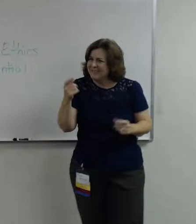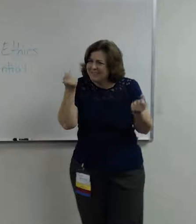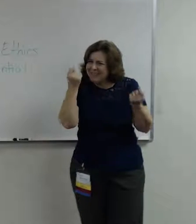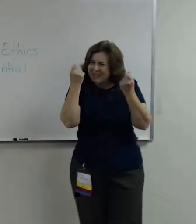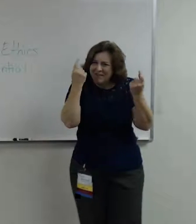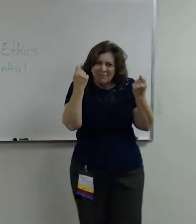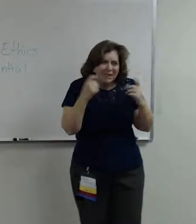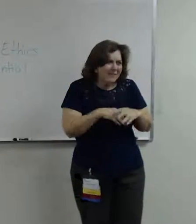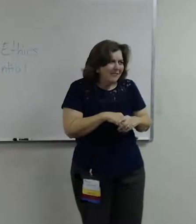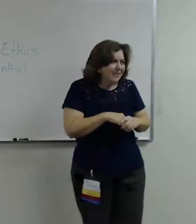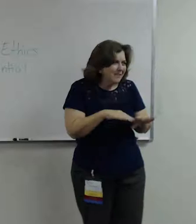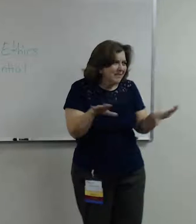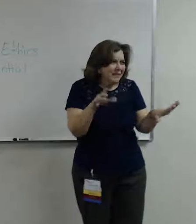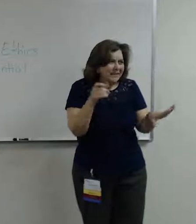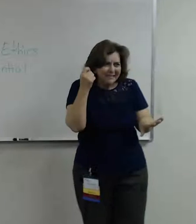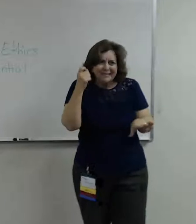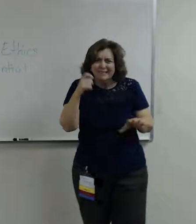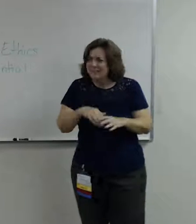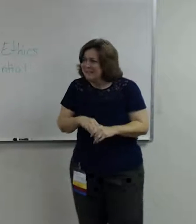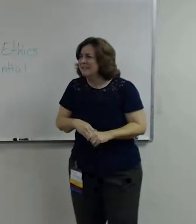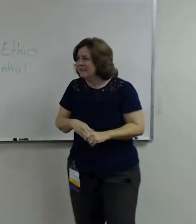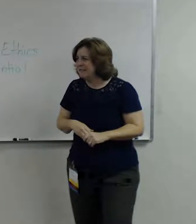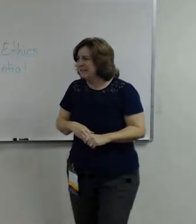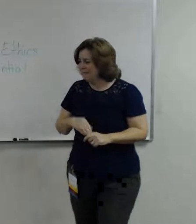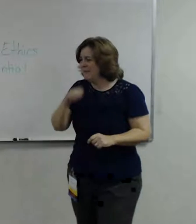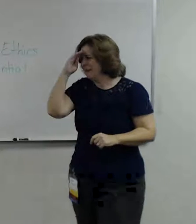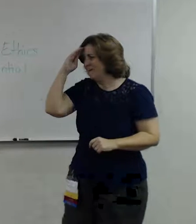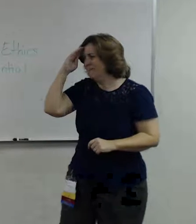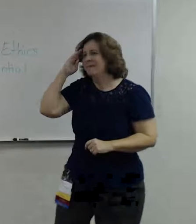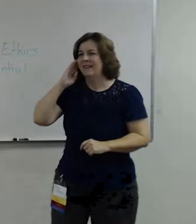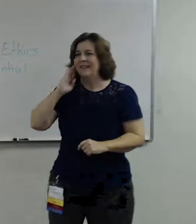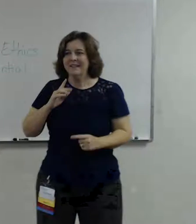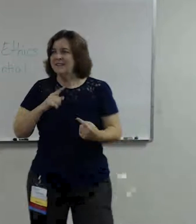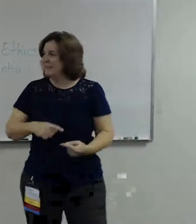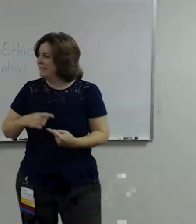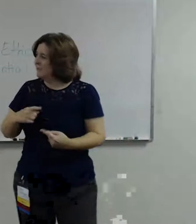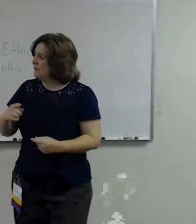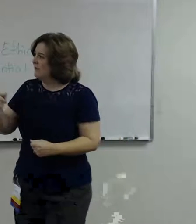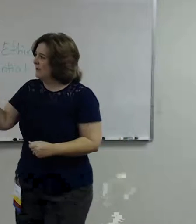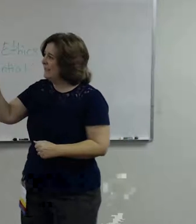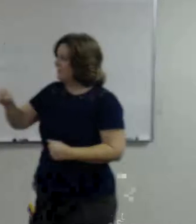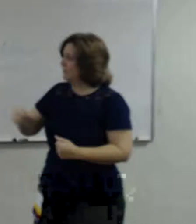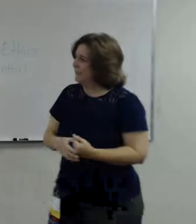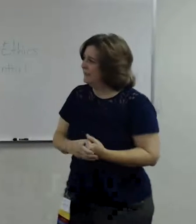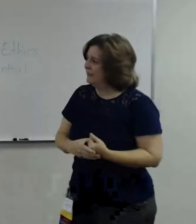Do you get where I'm coming from? Is this making sense to you? Okay. So it's a struggle. Yes, sir.